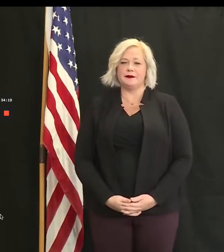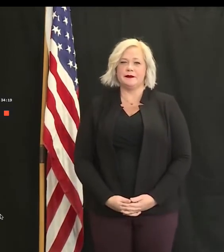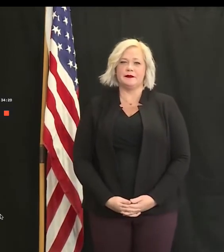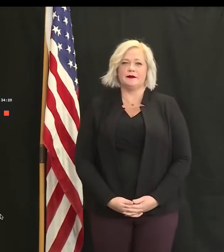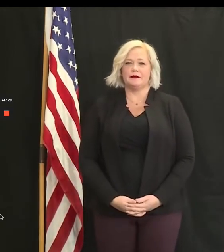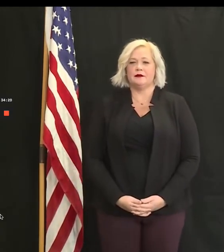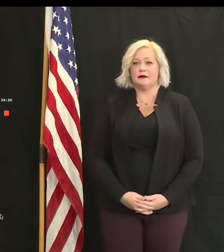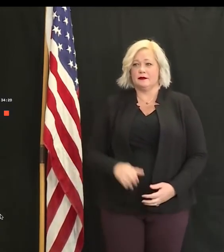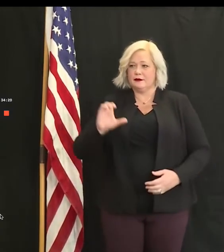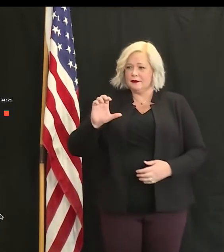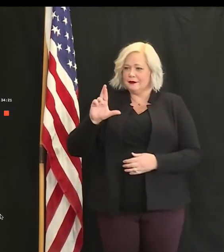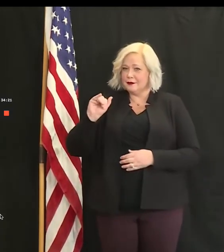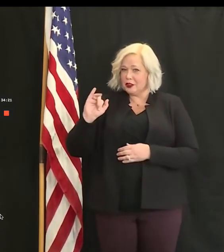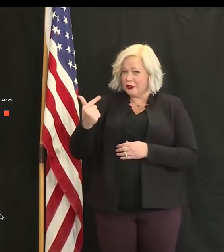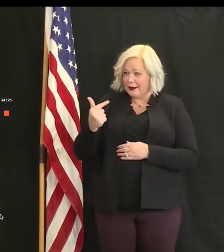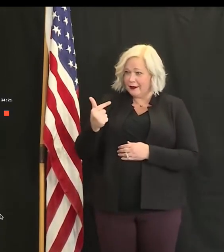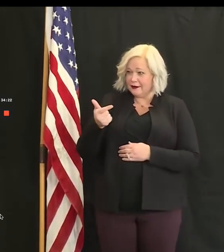Craig, are you there?